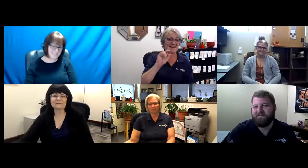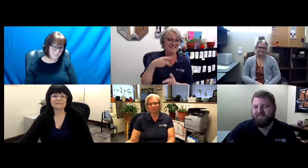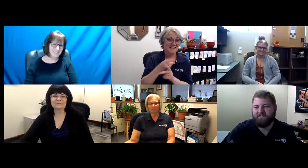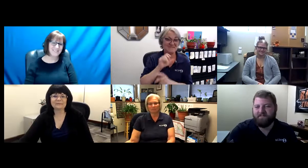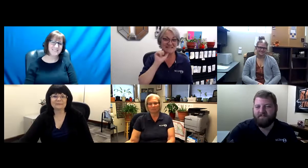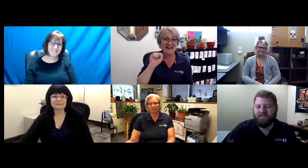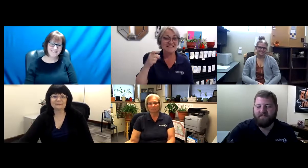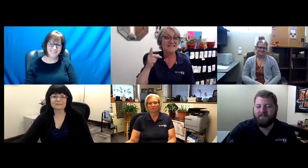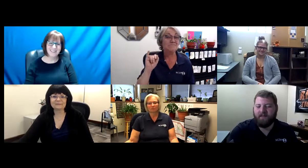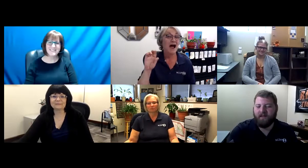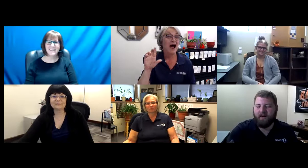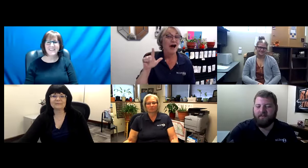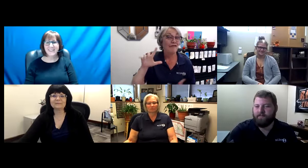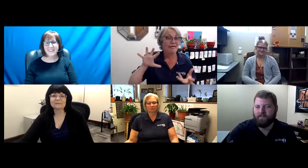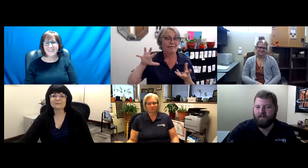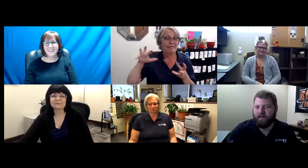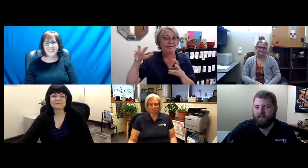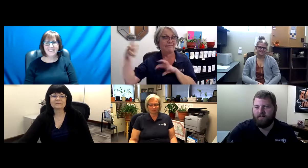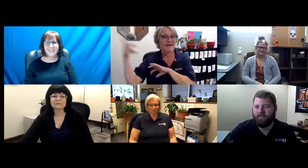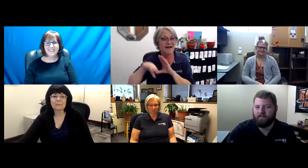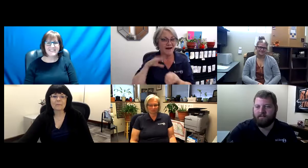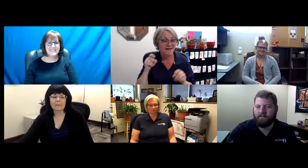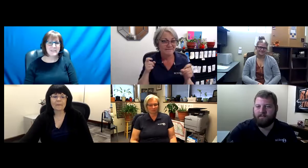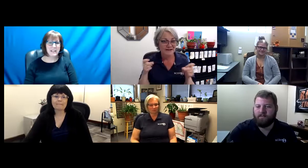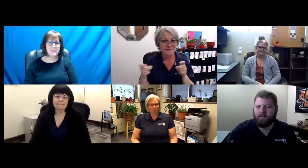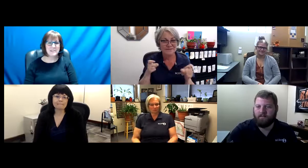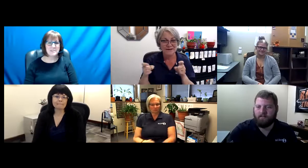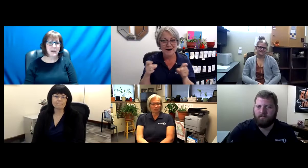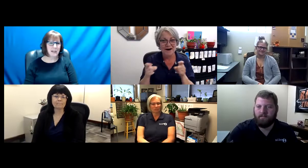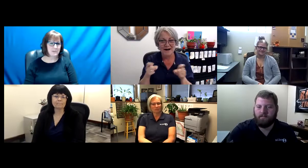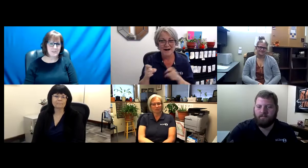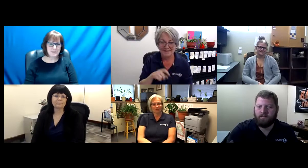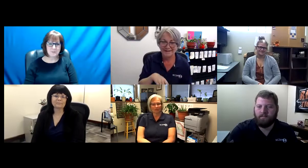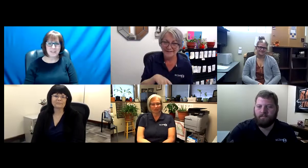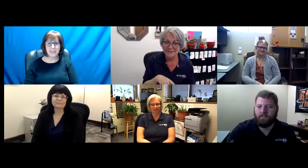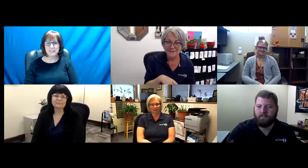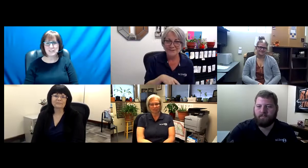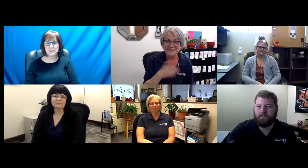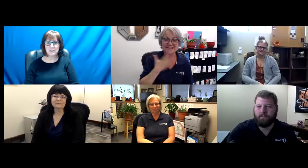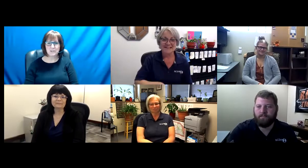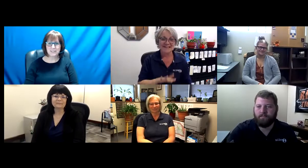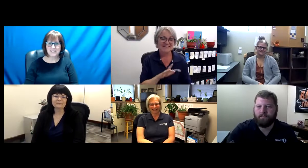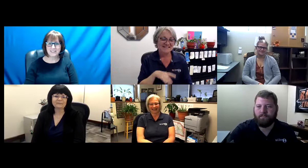True, true, yes. That doesn't become a spiral, something out of control that,